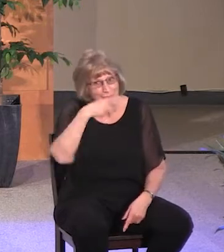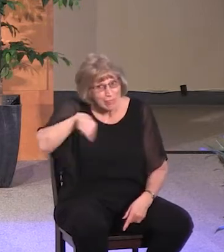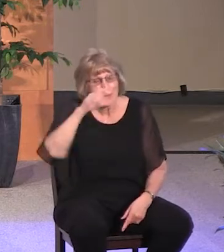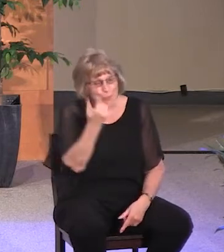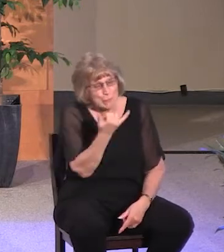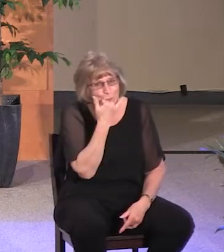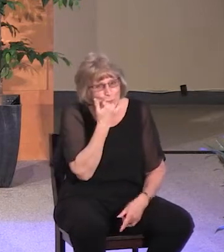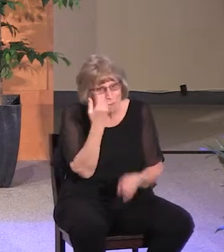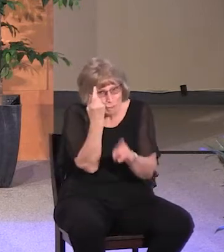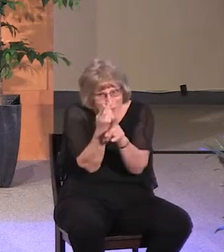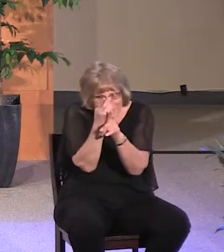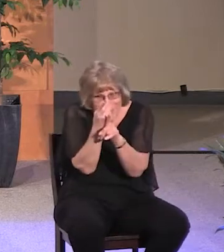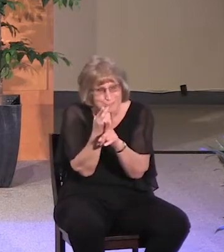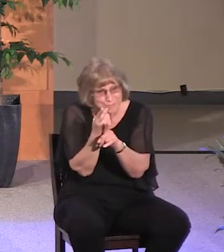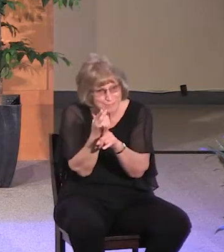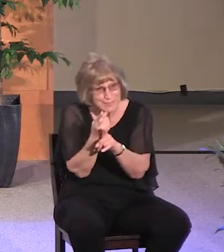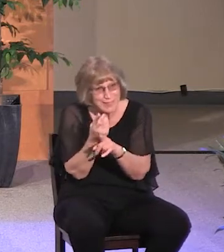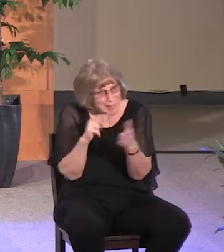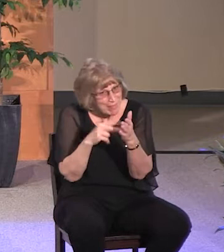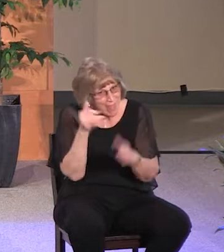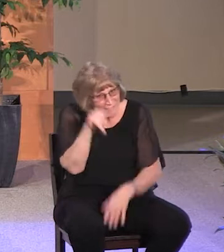Right? That's what we're talking about.